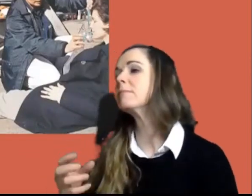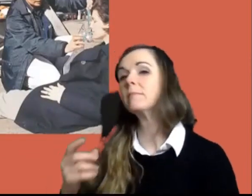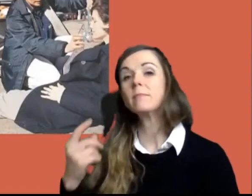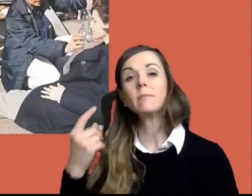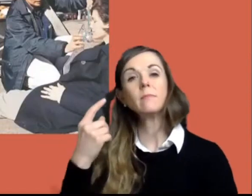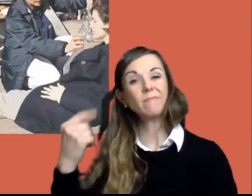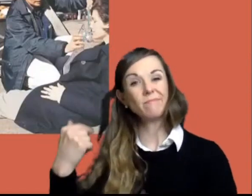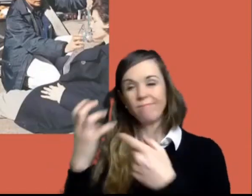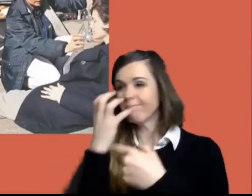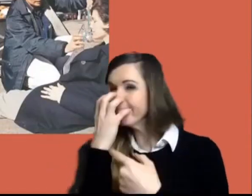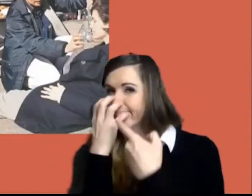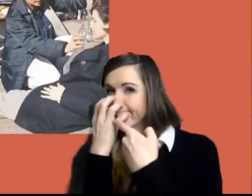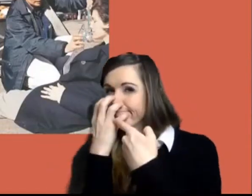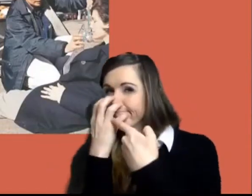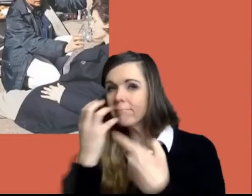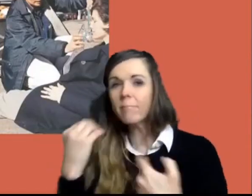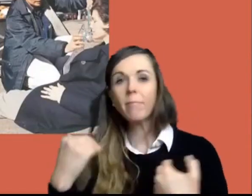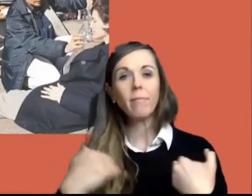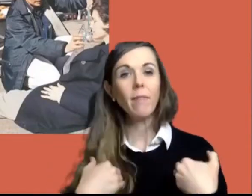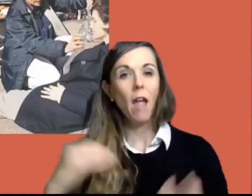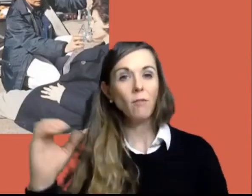mask